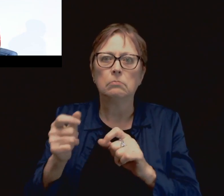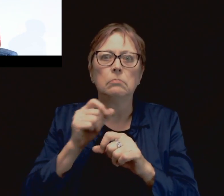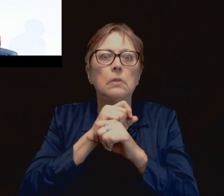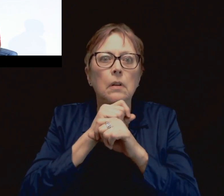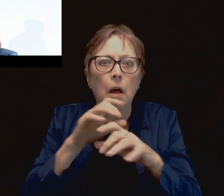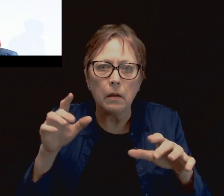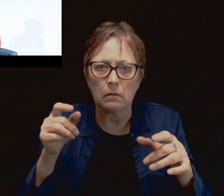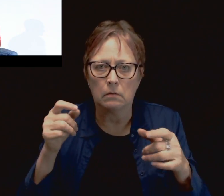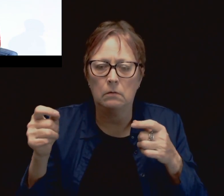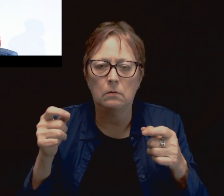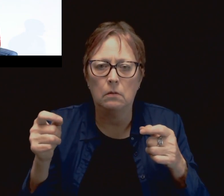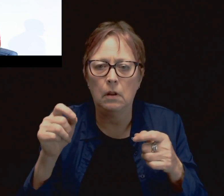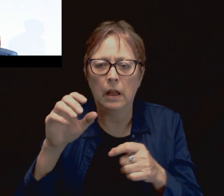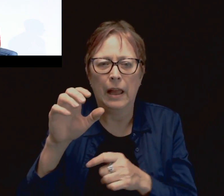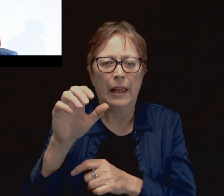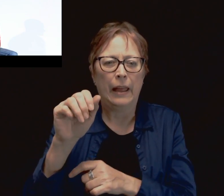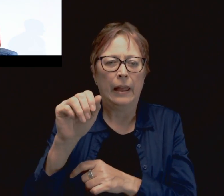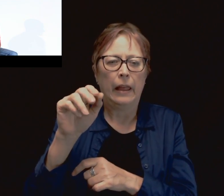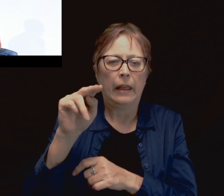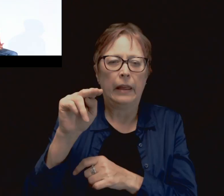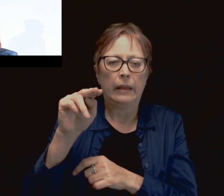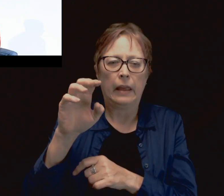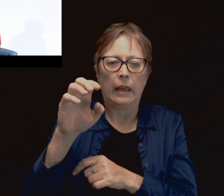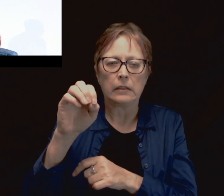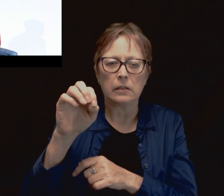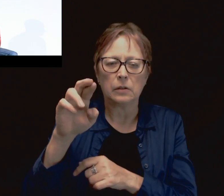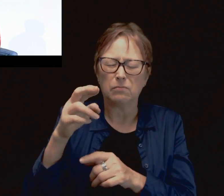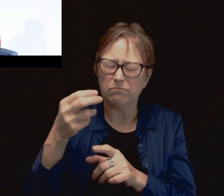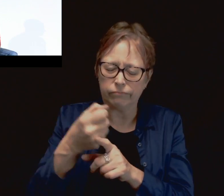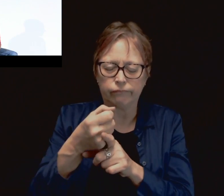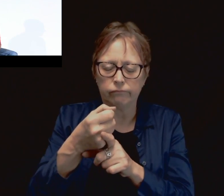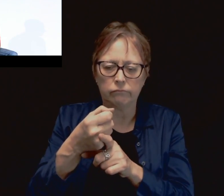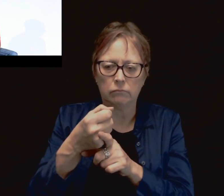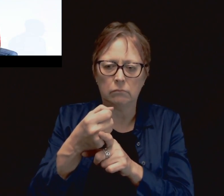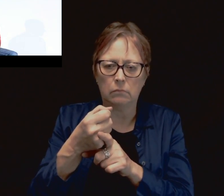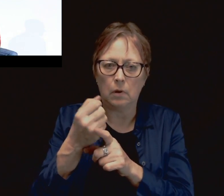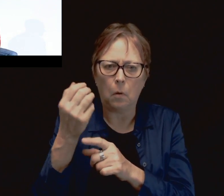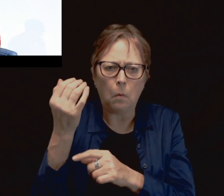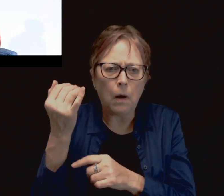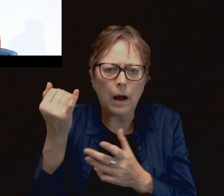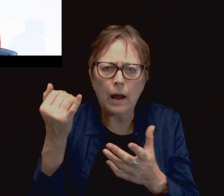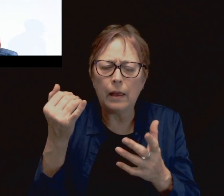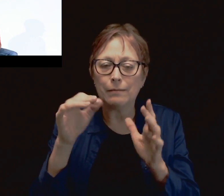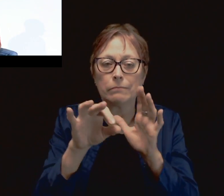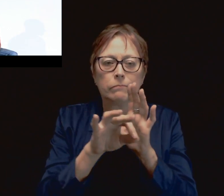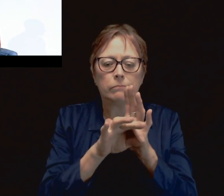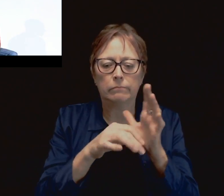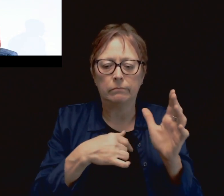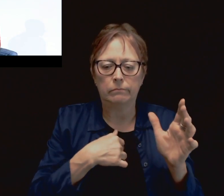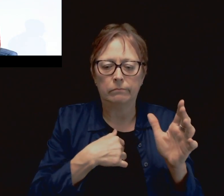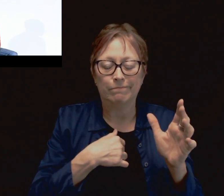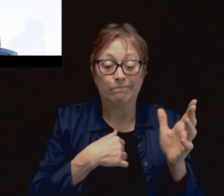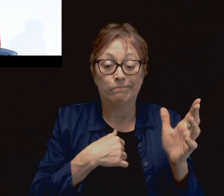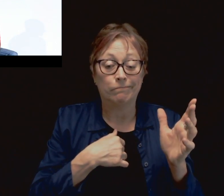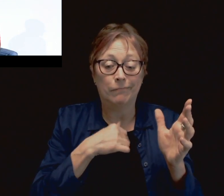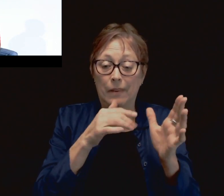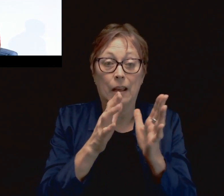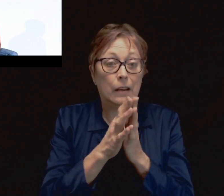control of nothing. And cancer knows no bounds. I don't know why, it picked me. I never asked